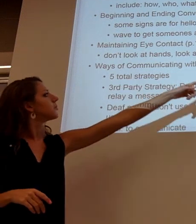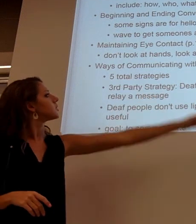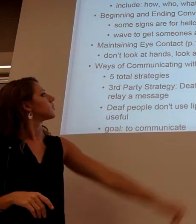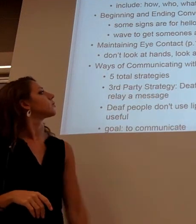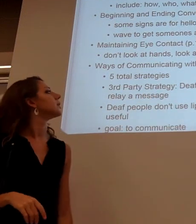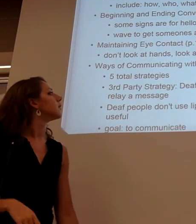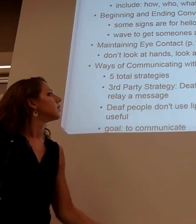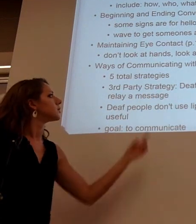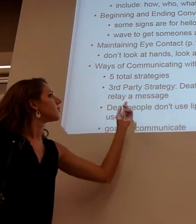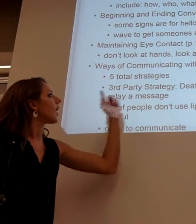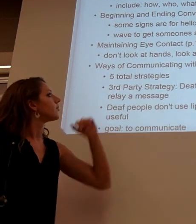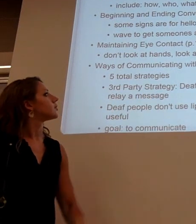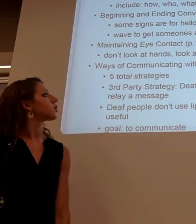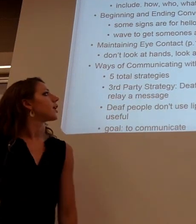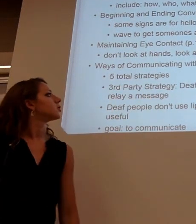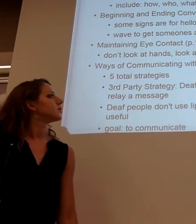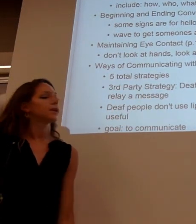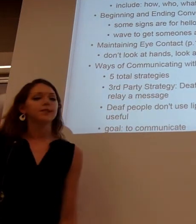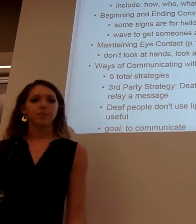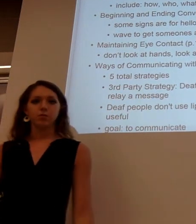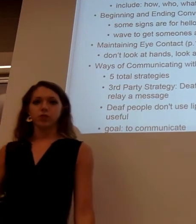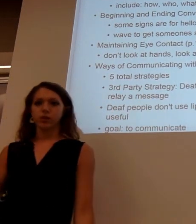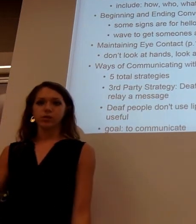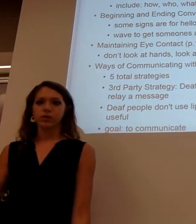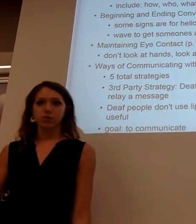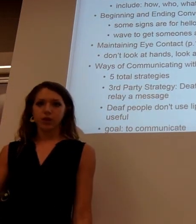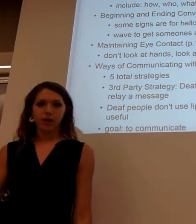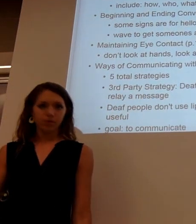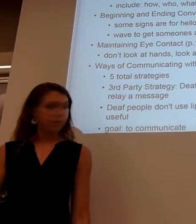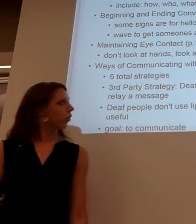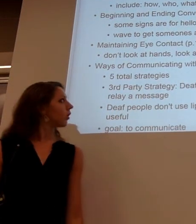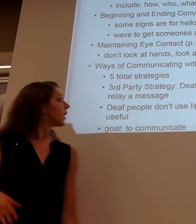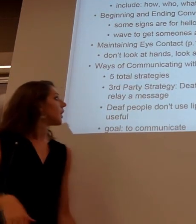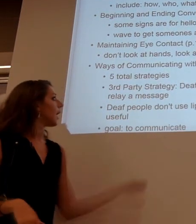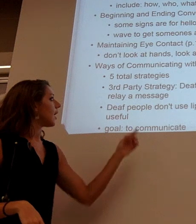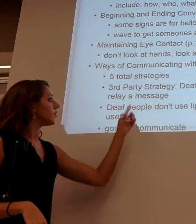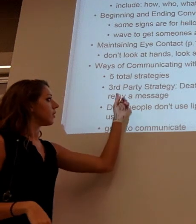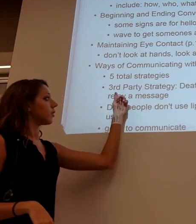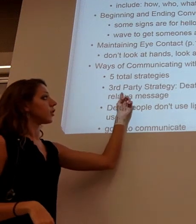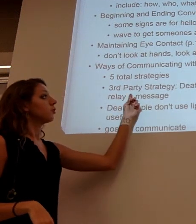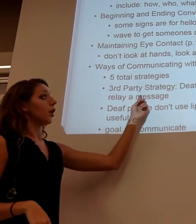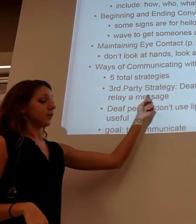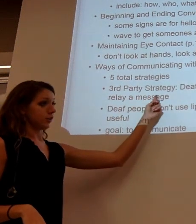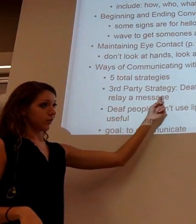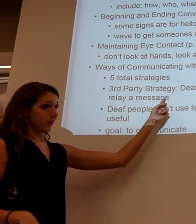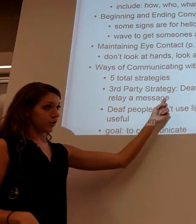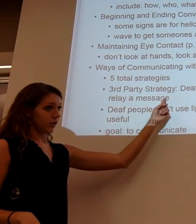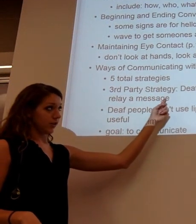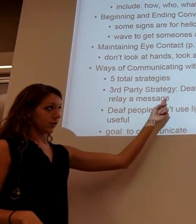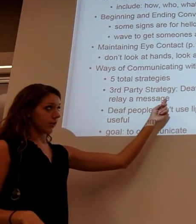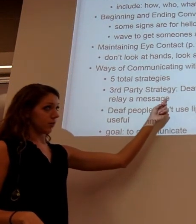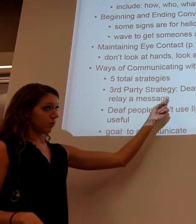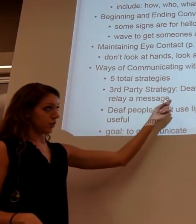Page 23, there's 5 strategies that deaf people use to communicate with people. And the third party strategy is